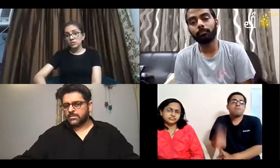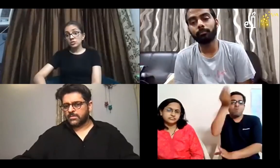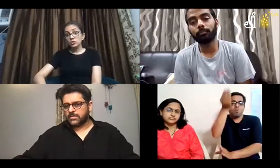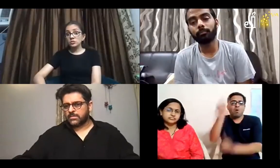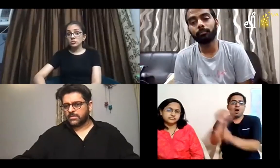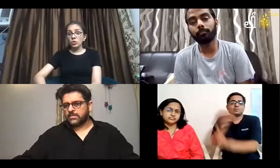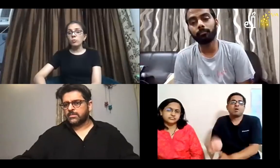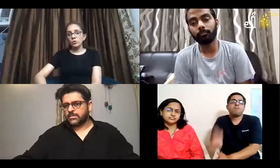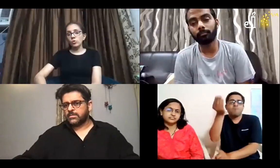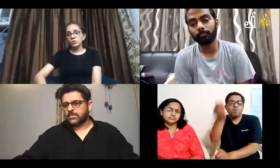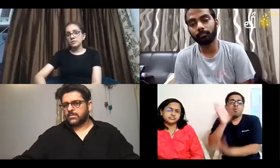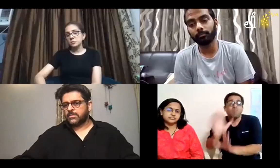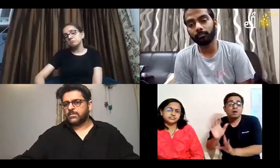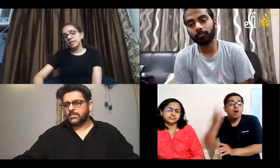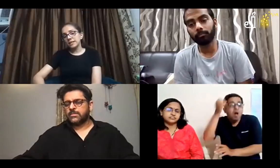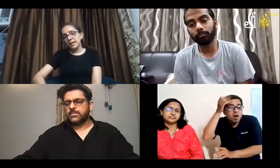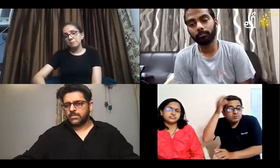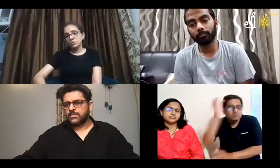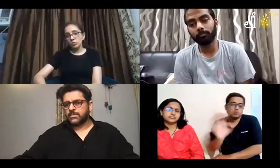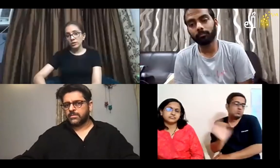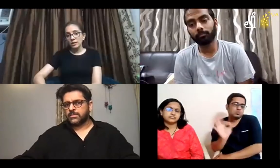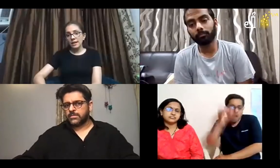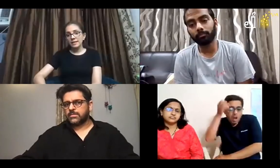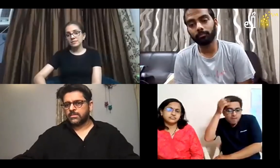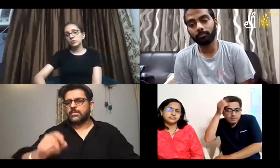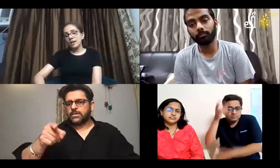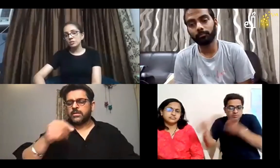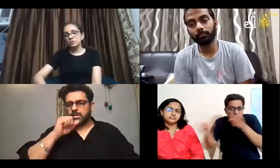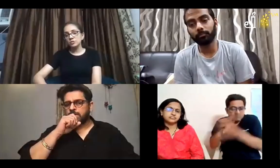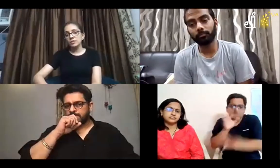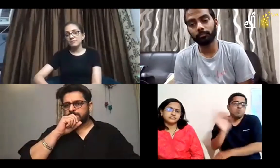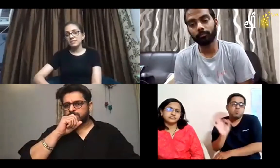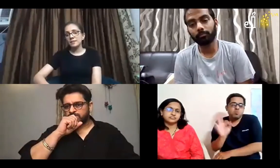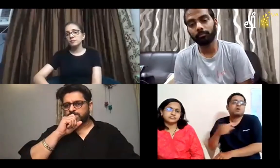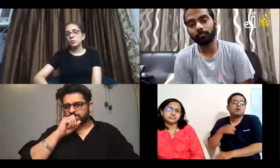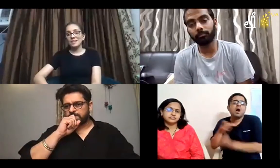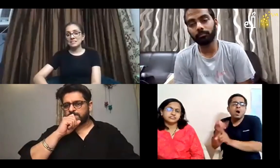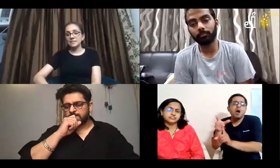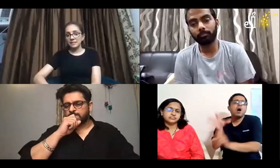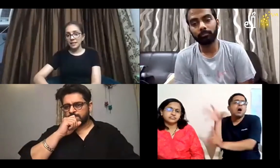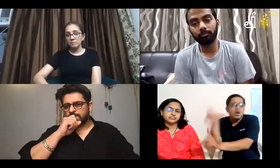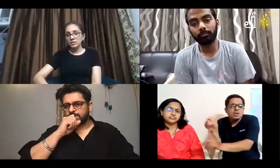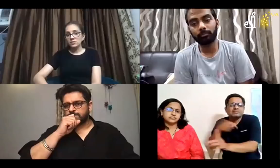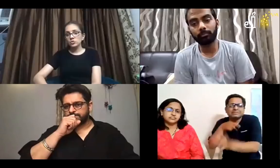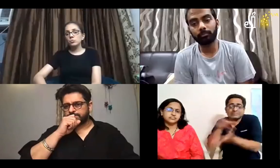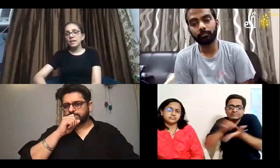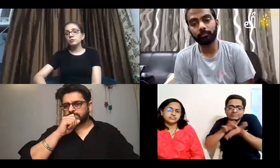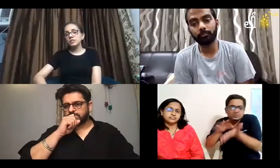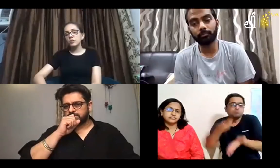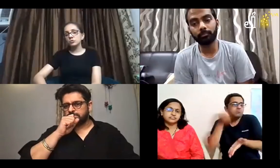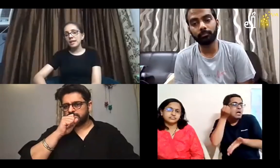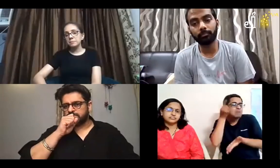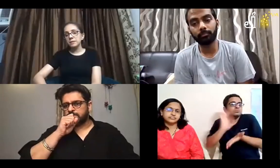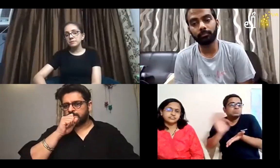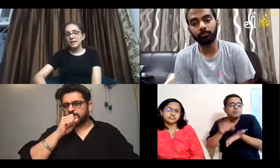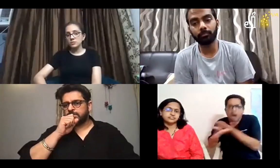language, just more oralism, that happens more, and they don't have, because they don't have that kind of an awareness at that time. So we have to reach